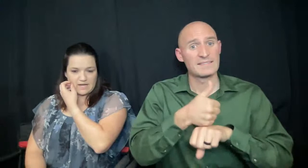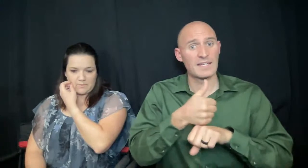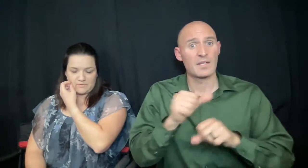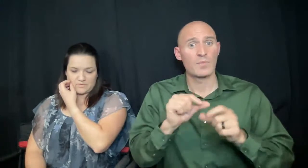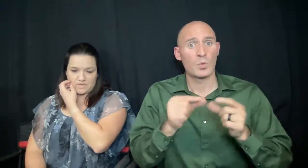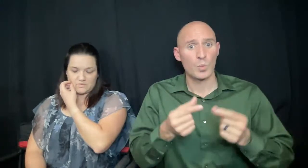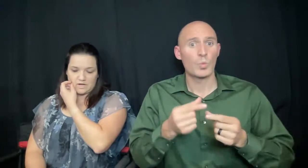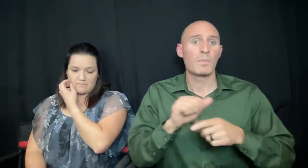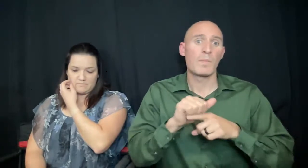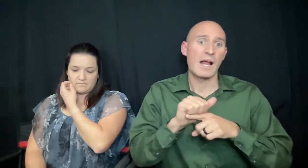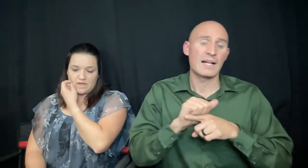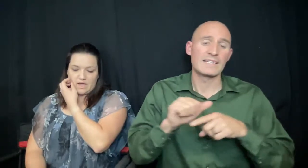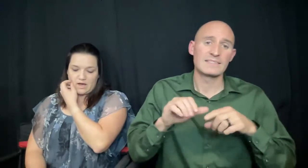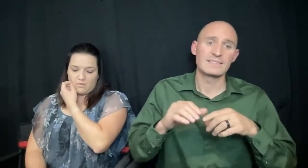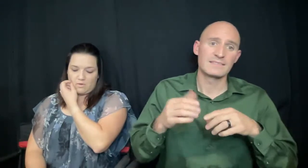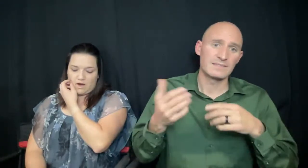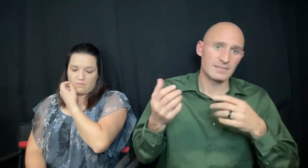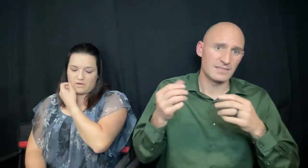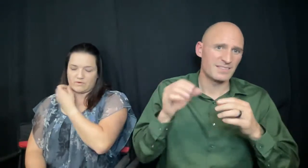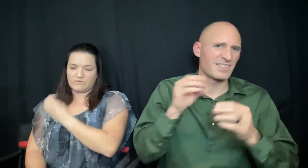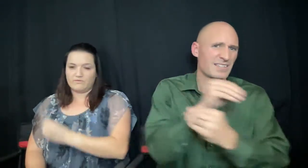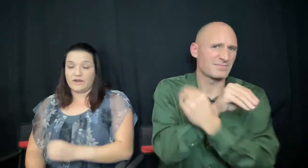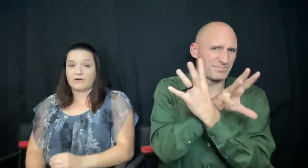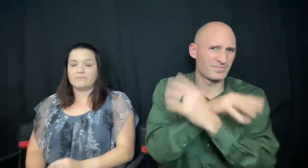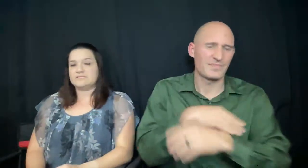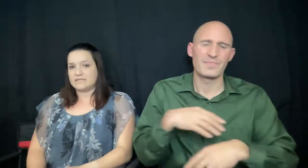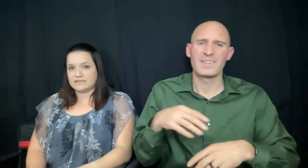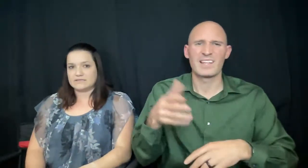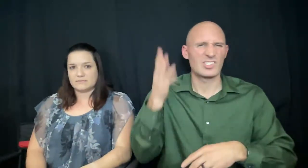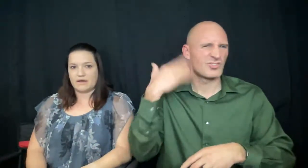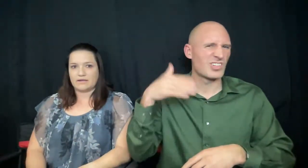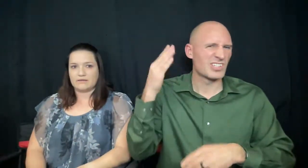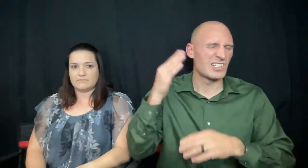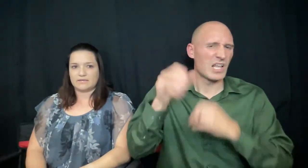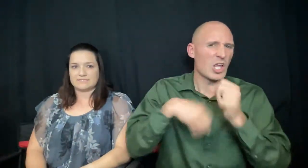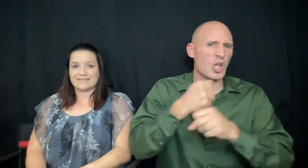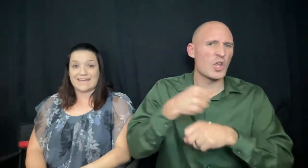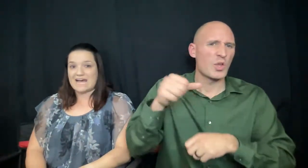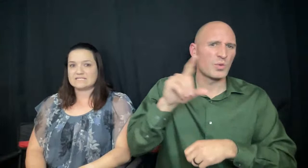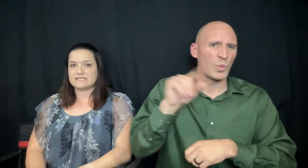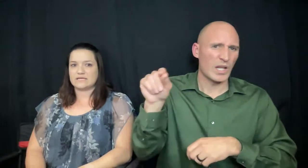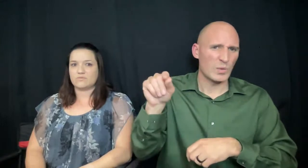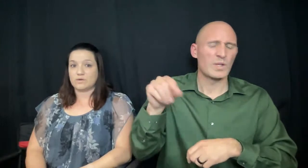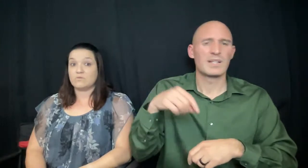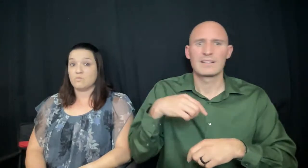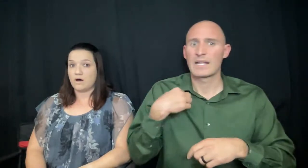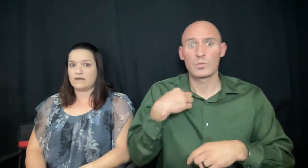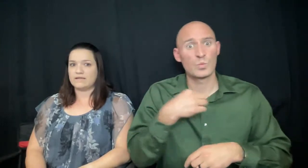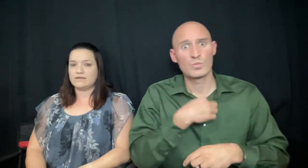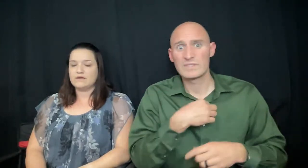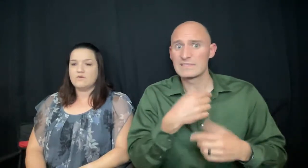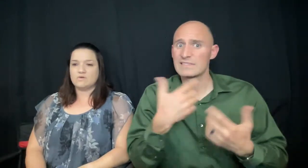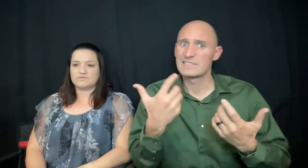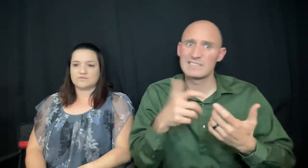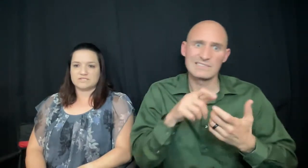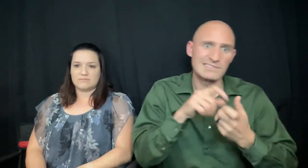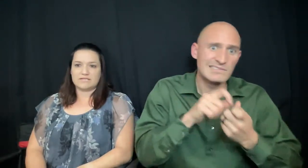April of 2020, we were very meticulous about it, because the last thing we wanted was for somebody's